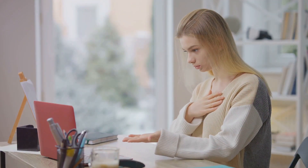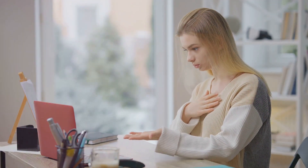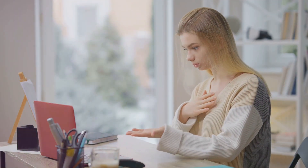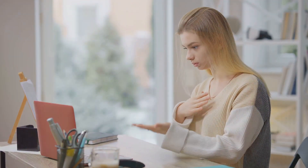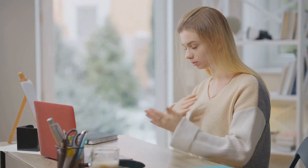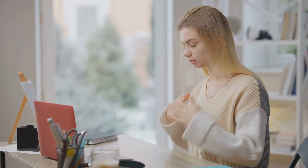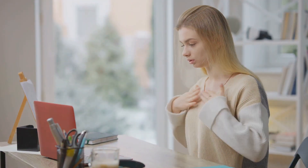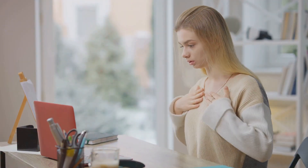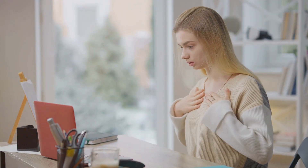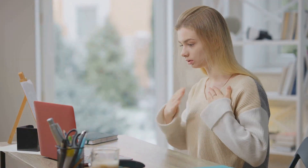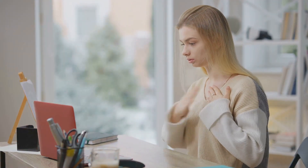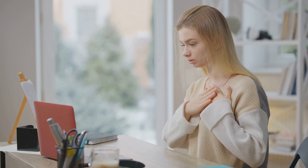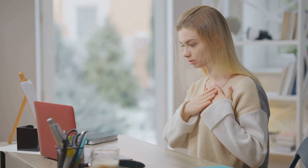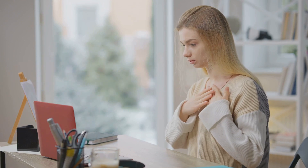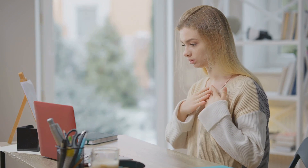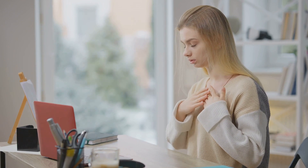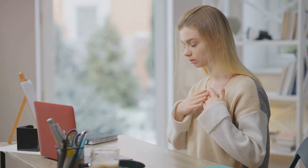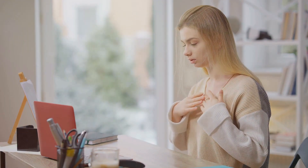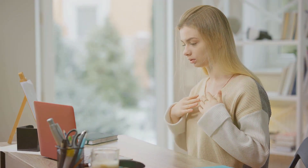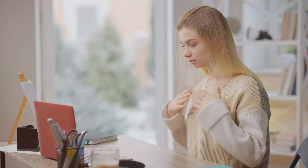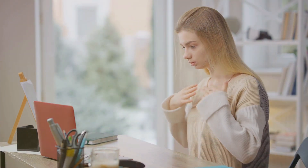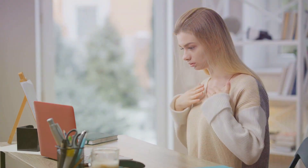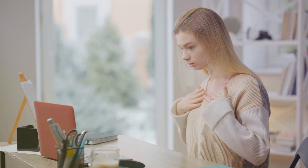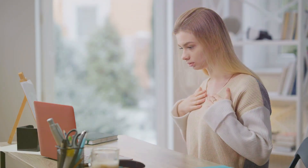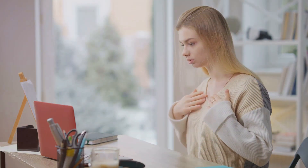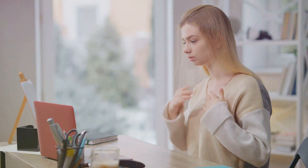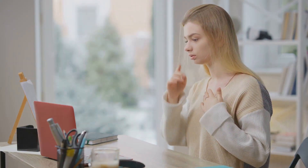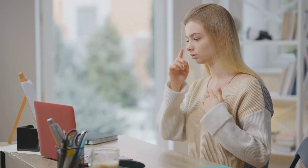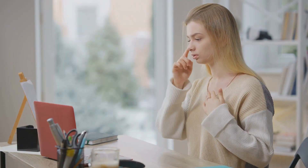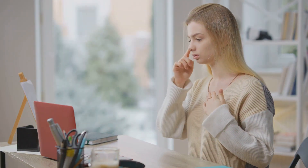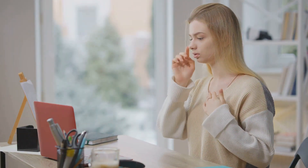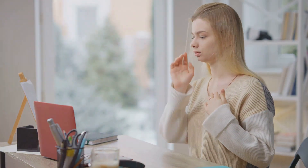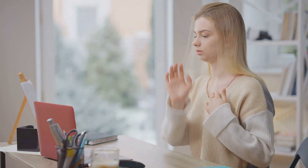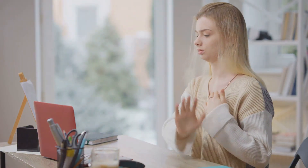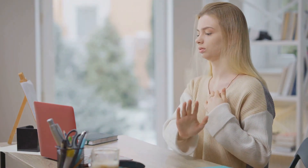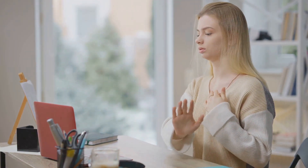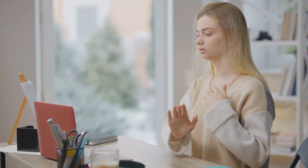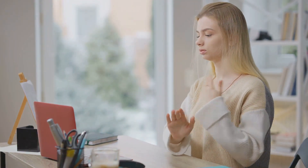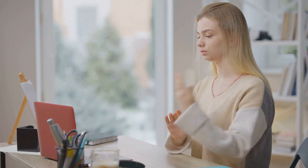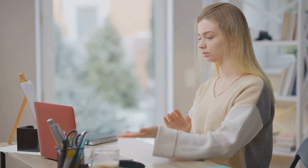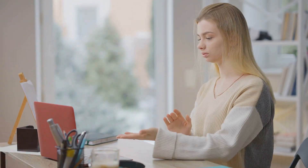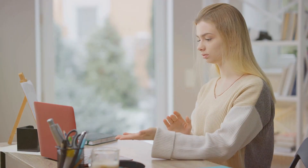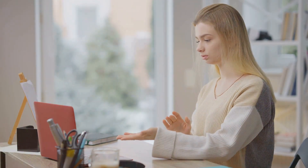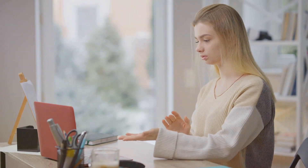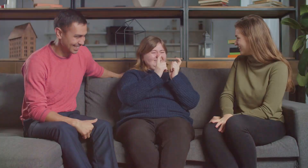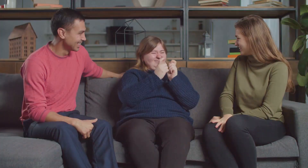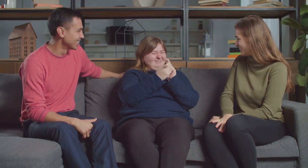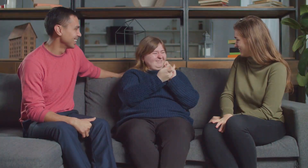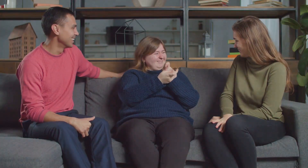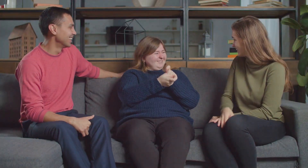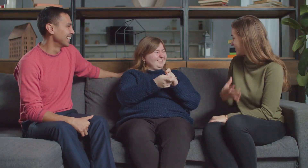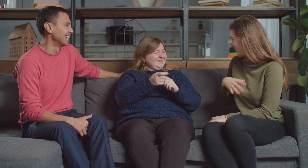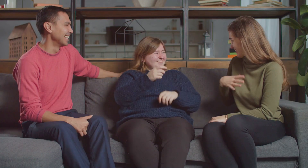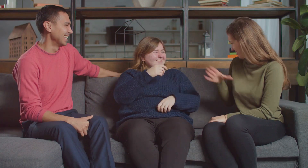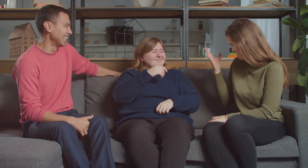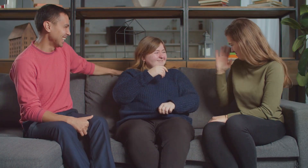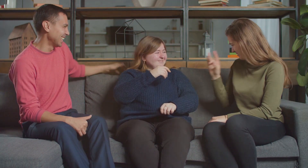the world in a way that is fundamentally different from the hearing community. Finally, the bond within the Deaf community is